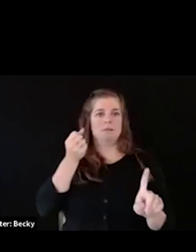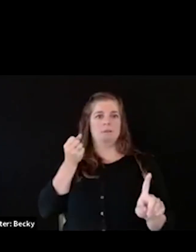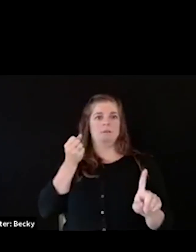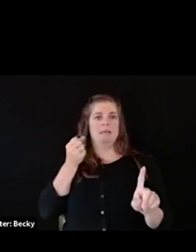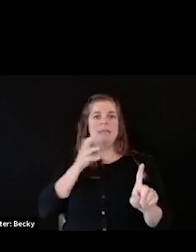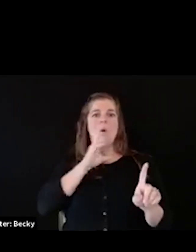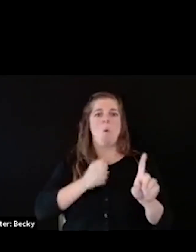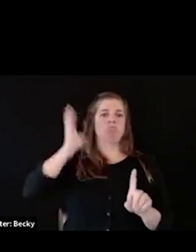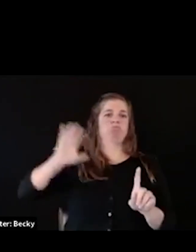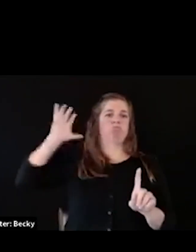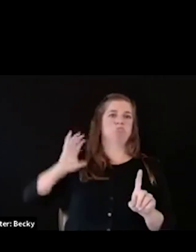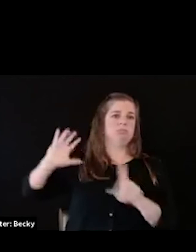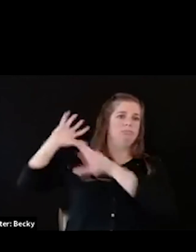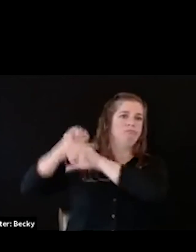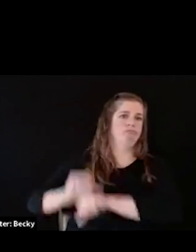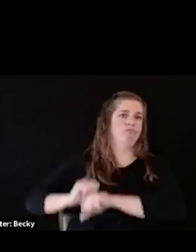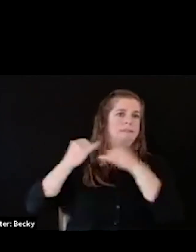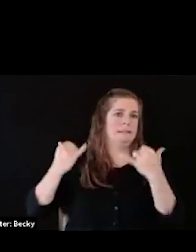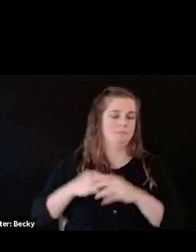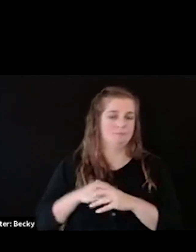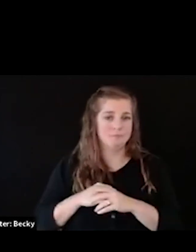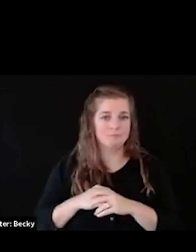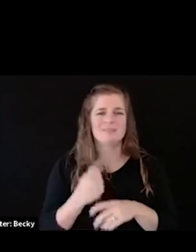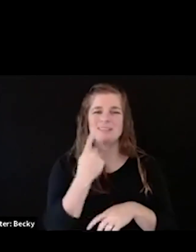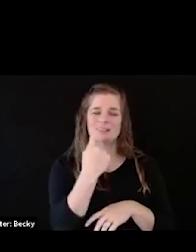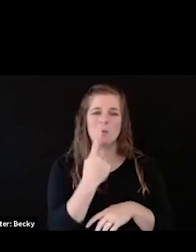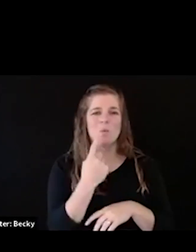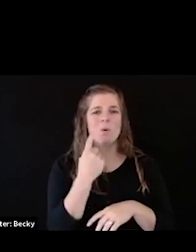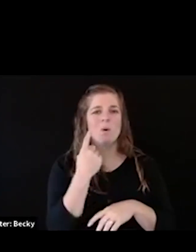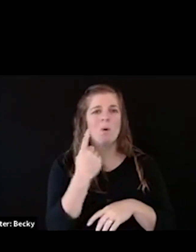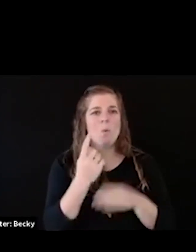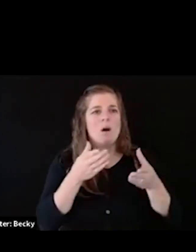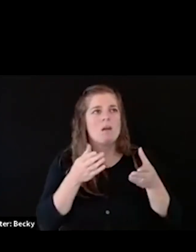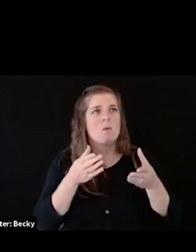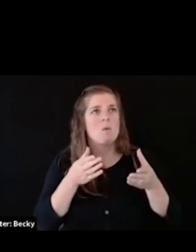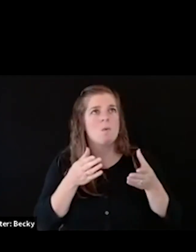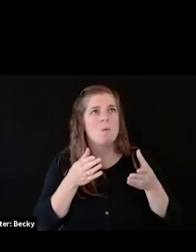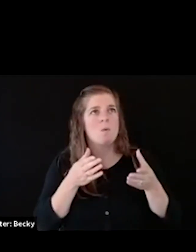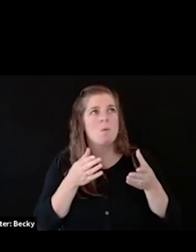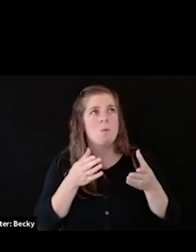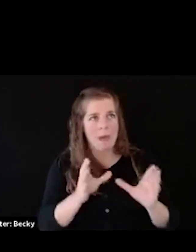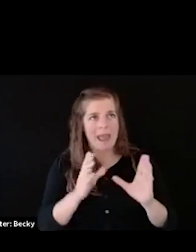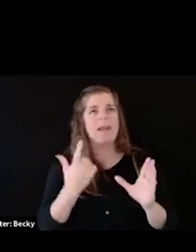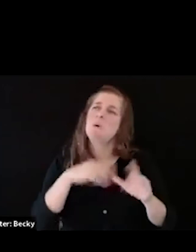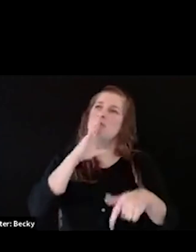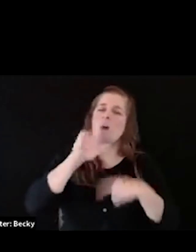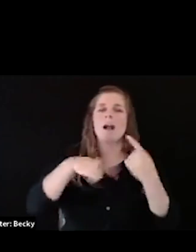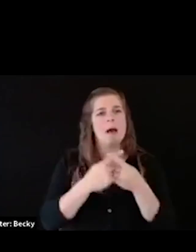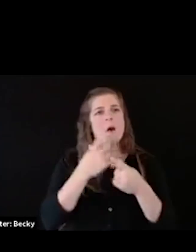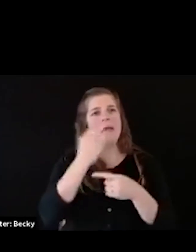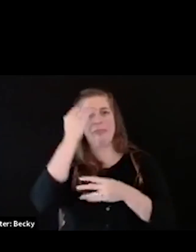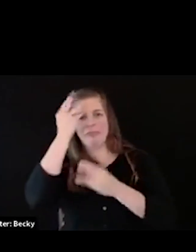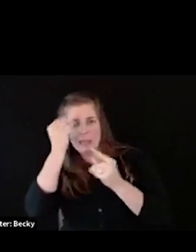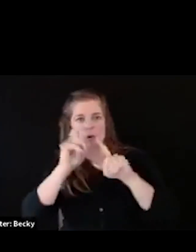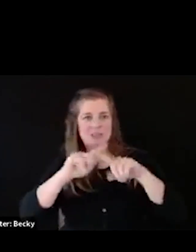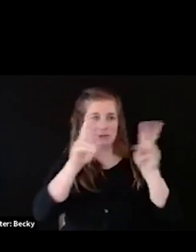paradigm, if you will. One of them is one of the ways we speak about and think about these subjects is by